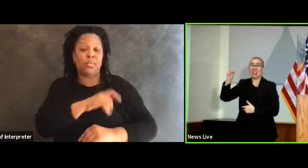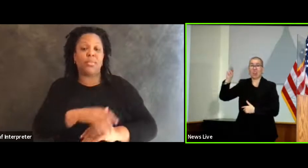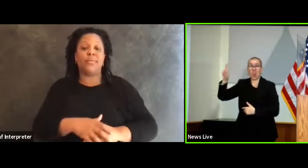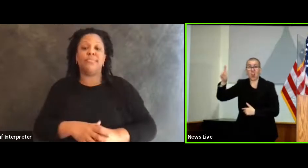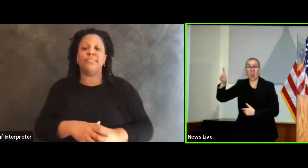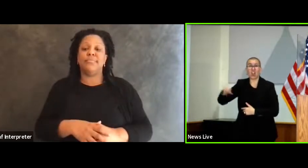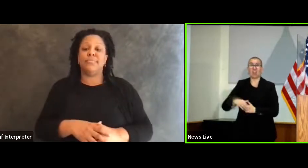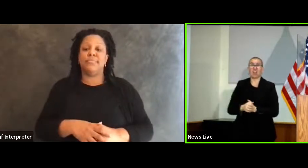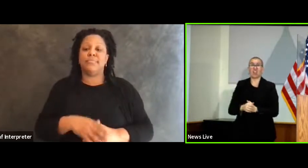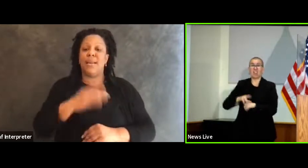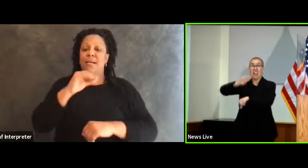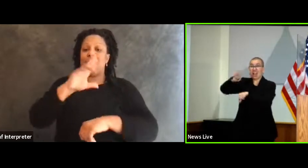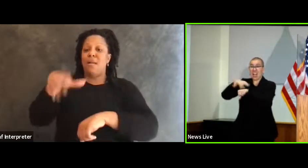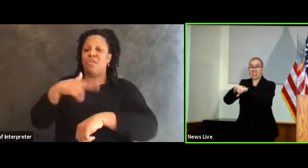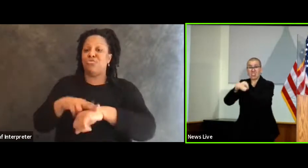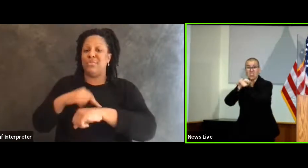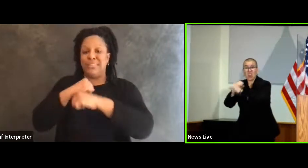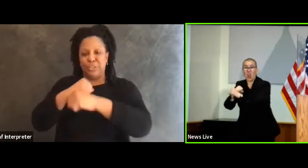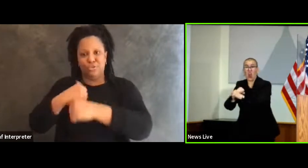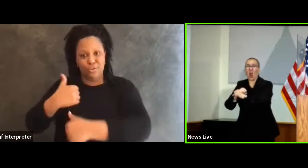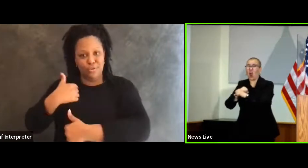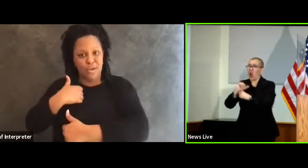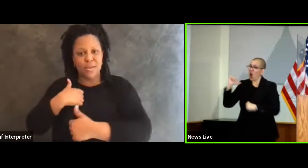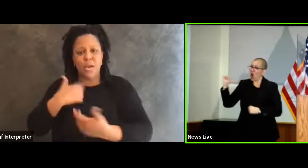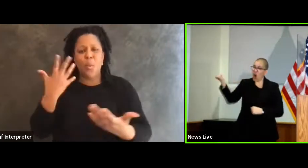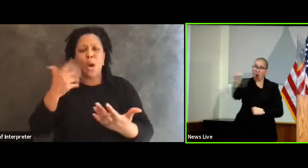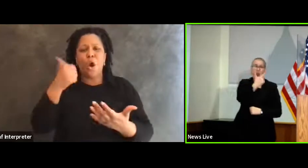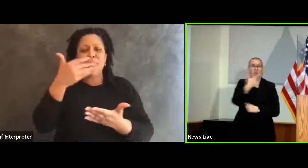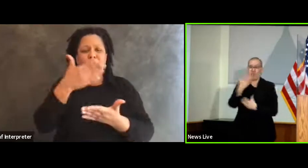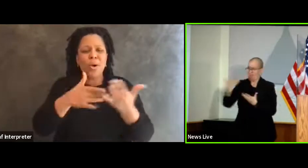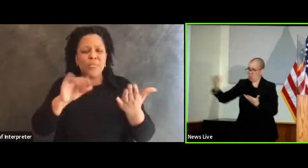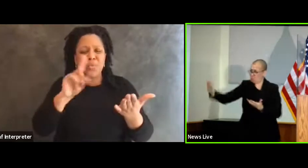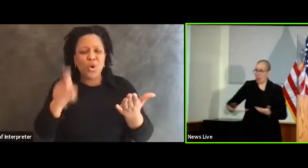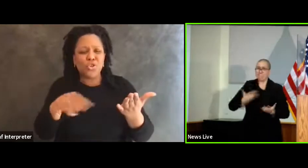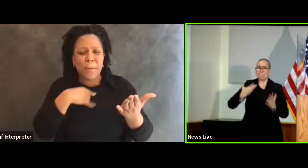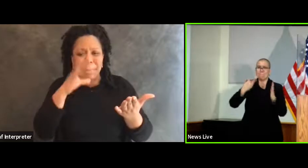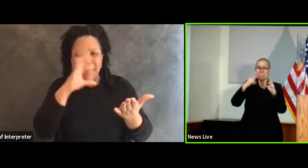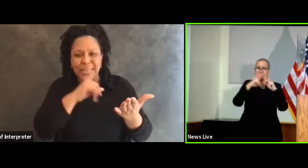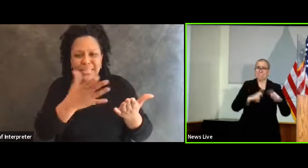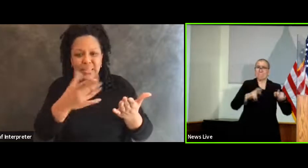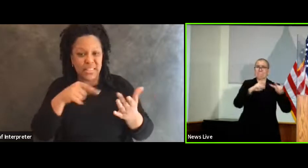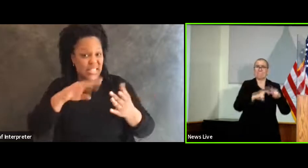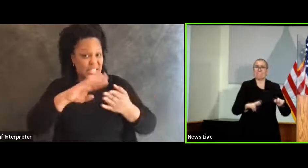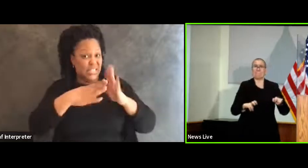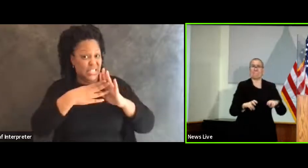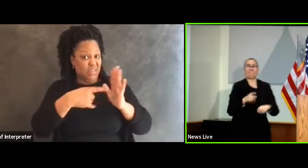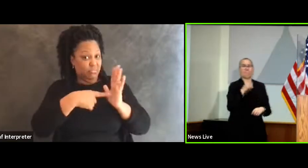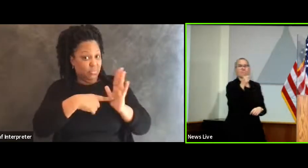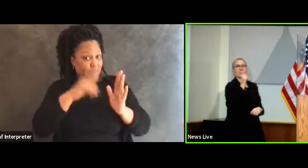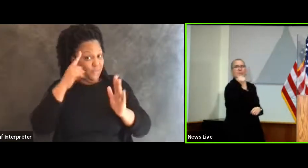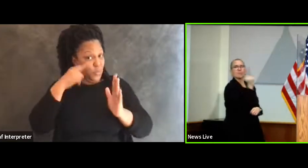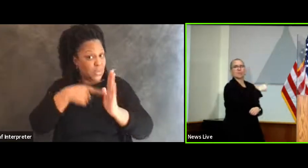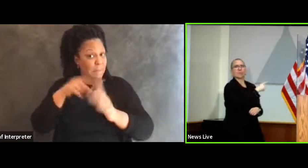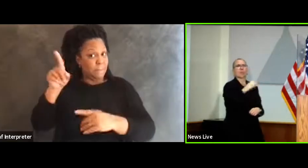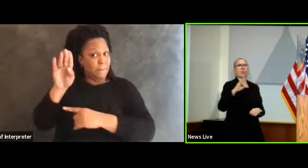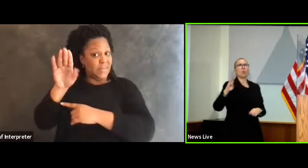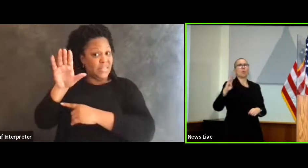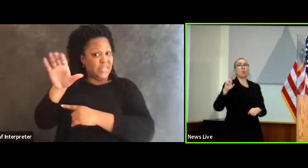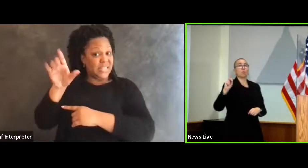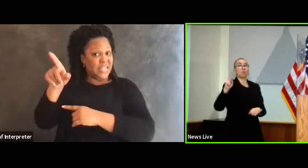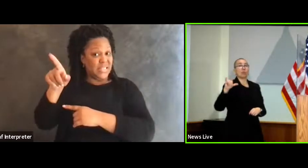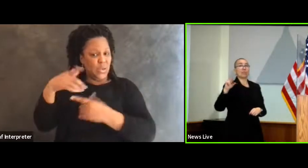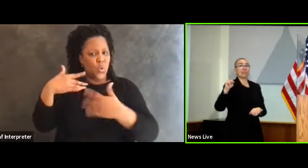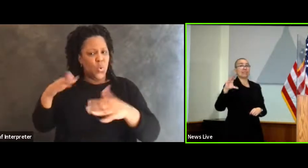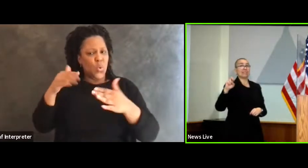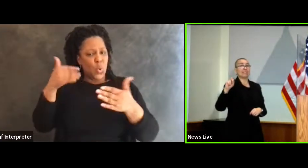was the other part, Brian, that you wanted? For cities like Brooklyn Center, which is now looking at a major settlement related to Daunte Wright, depending on how that